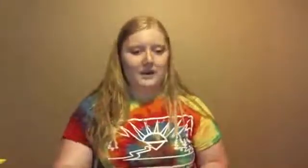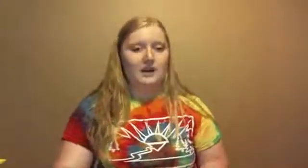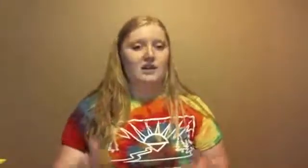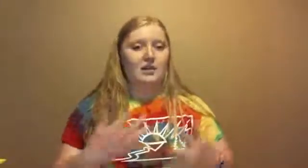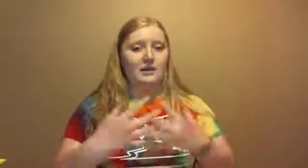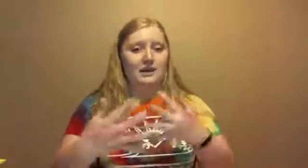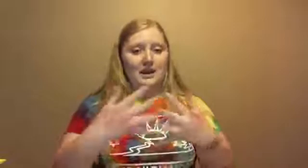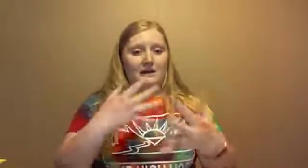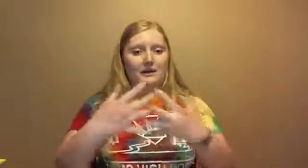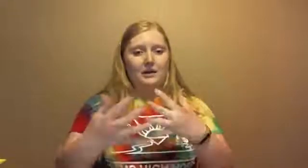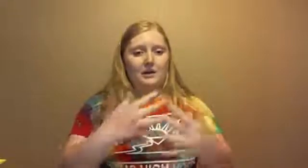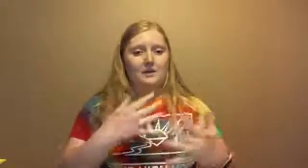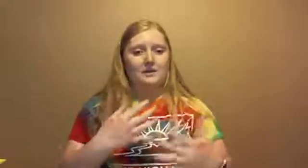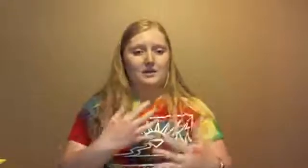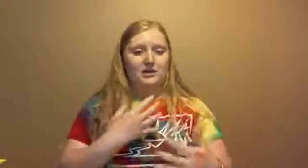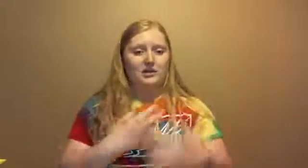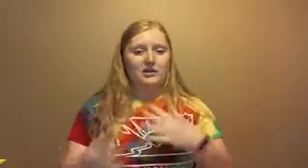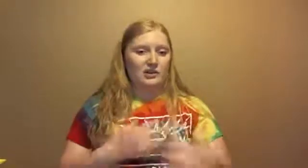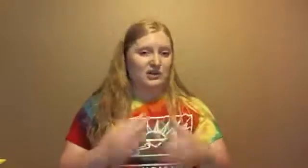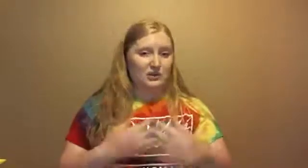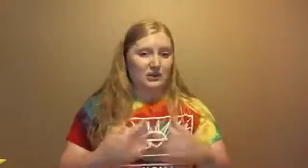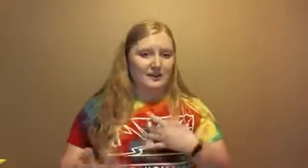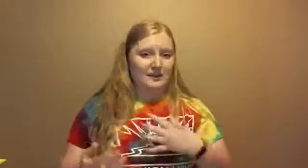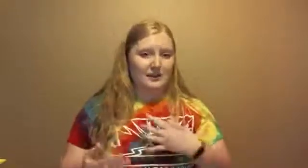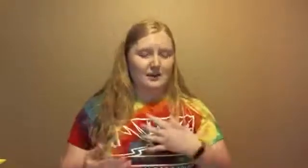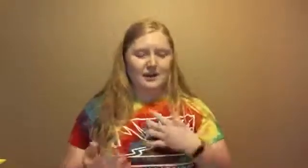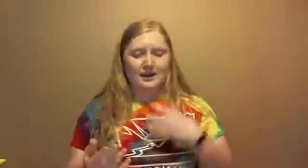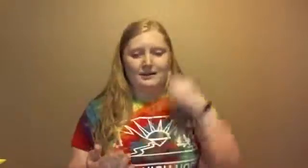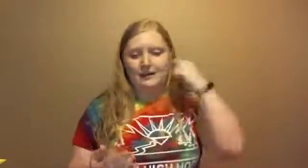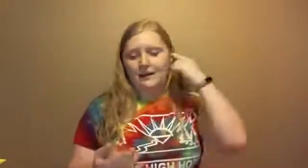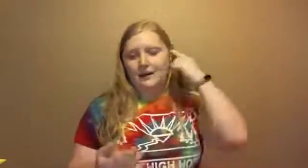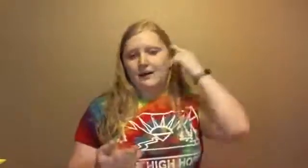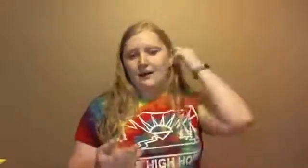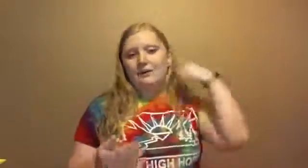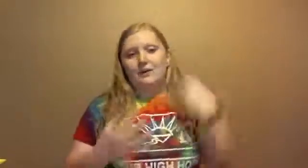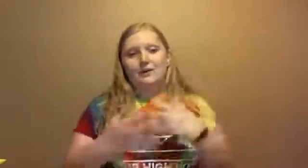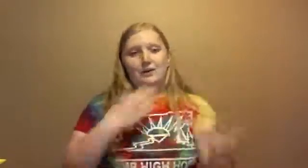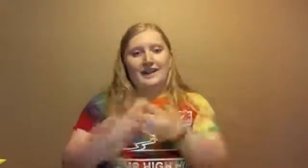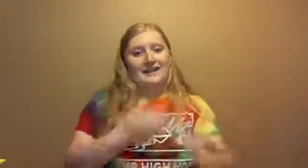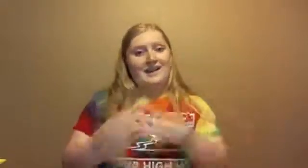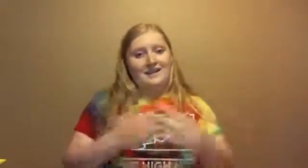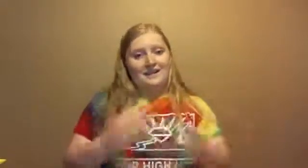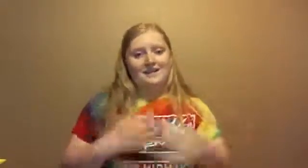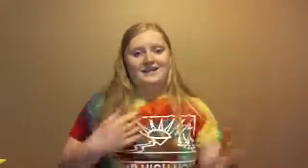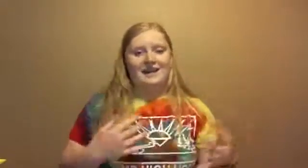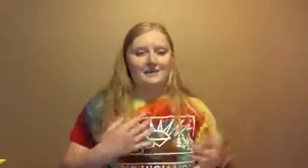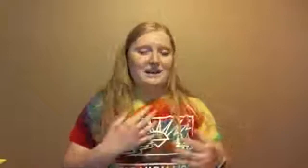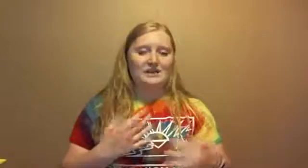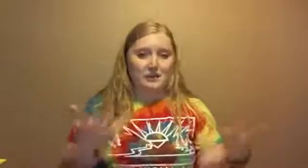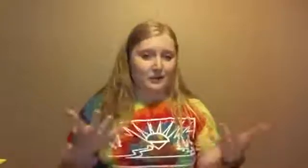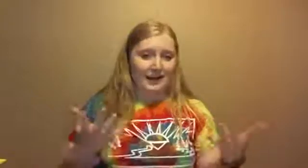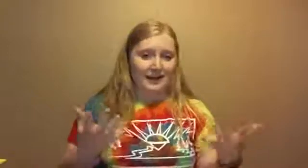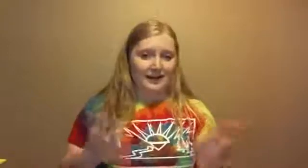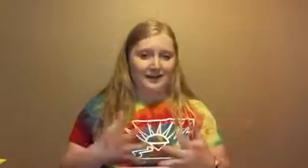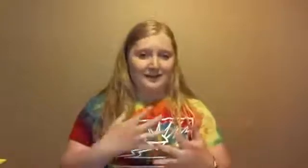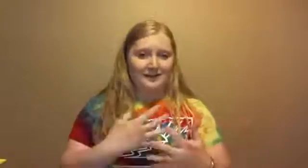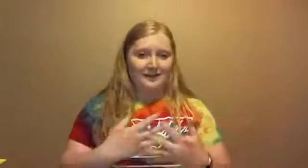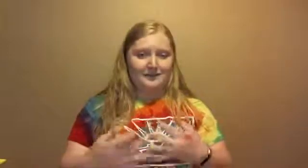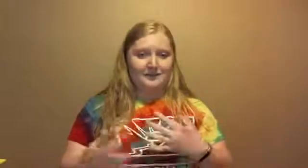You want to be careful to make sure you don't do it too aggressively, because if you do it like this, that means don't care.